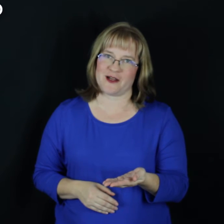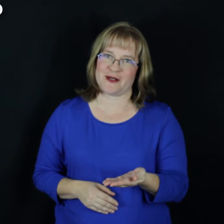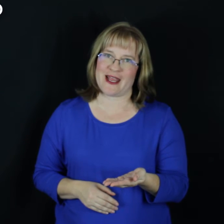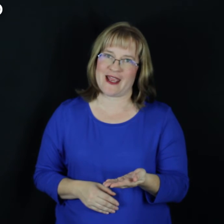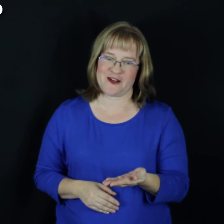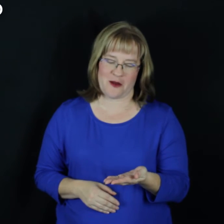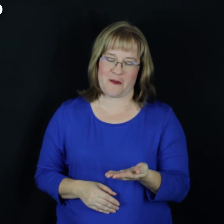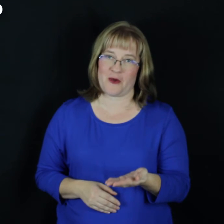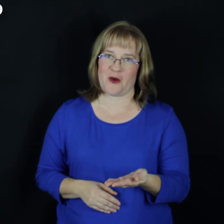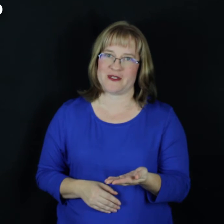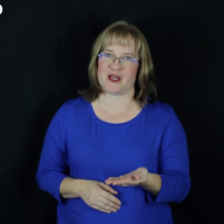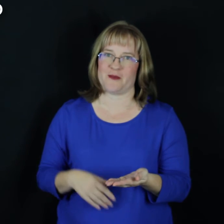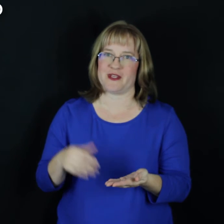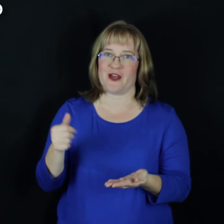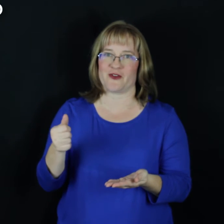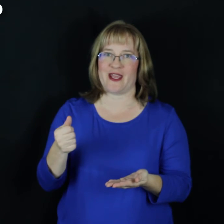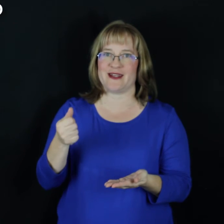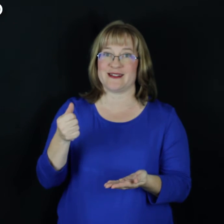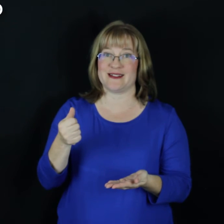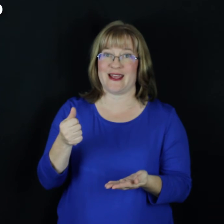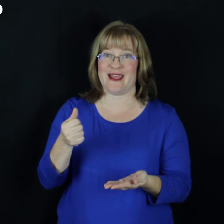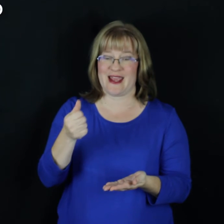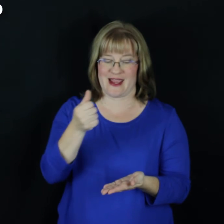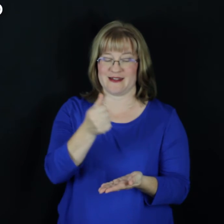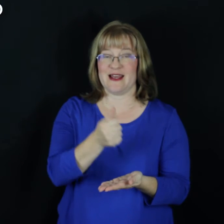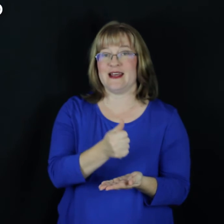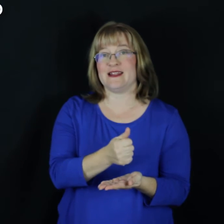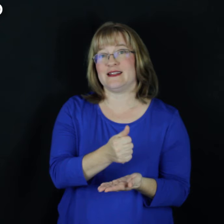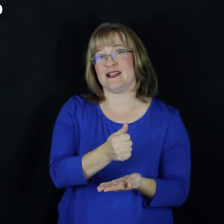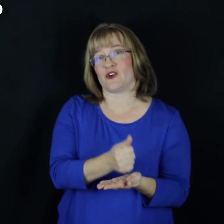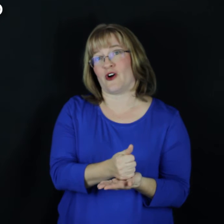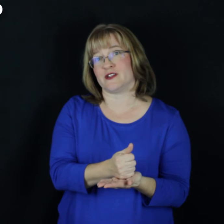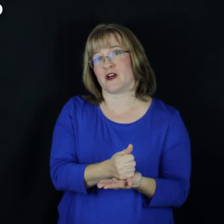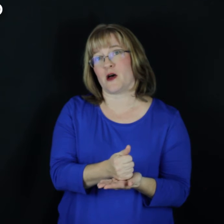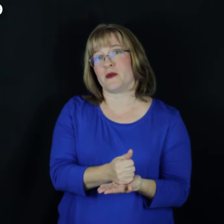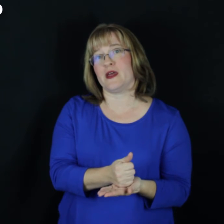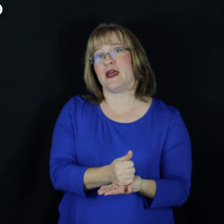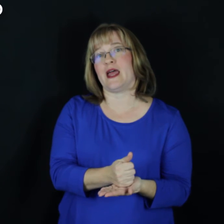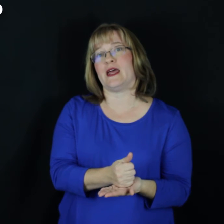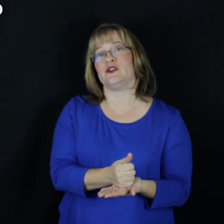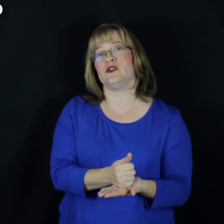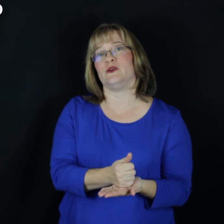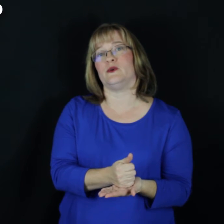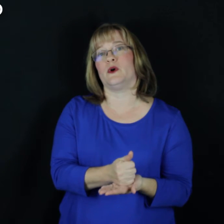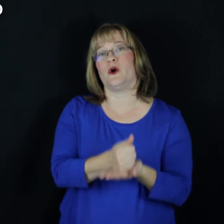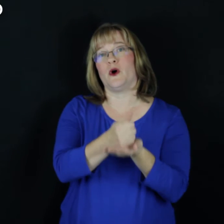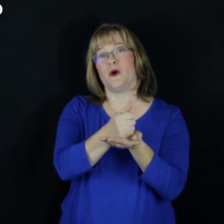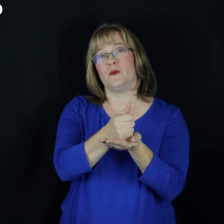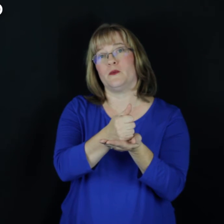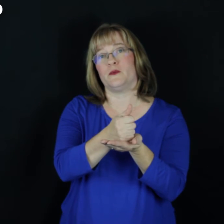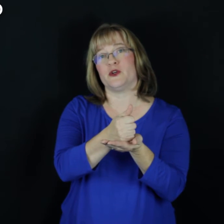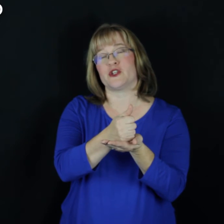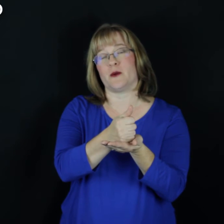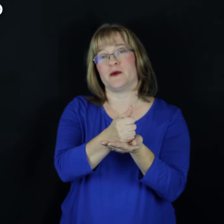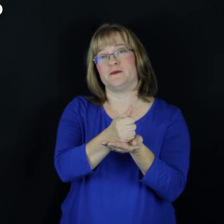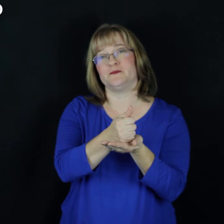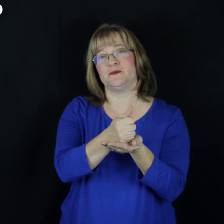non-dominant hand, palm is up. The other hand is an A hand that's on top and you push up,